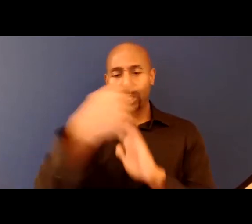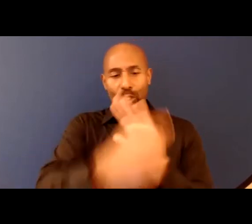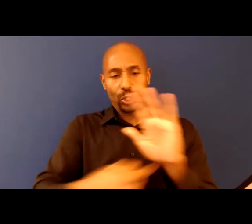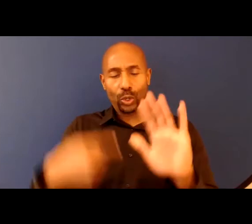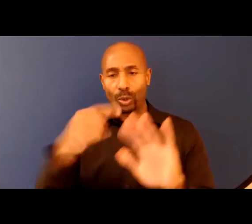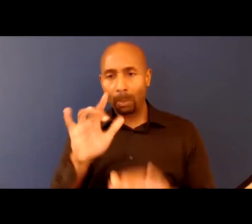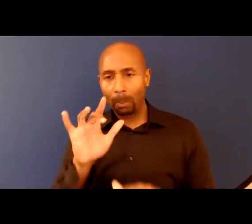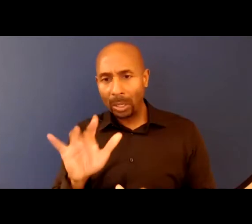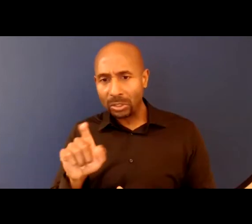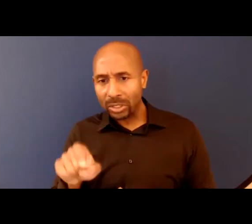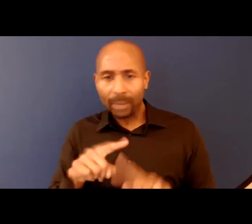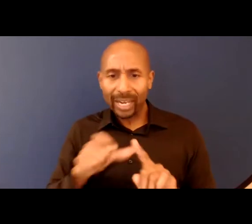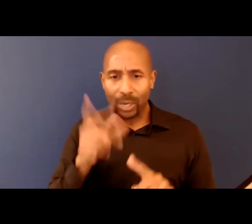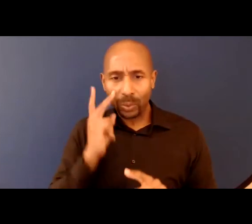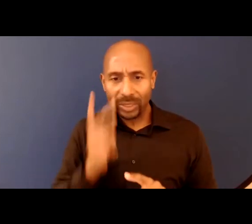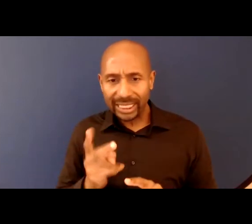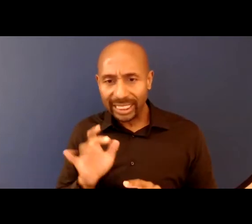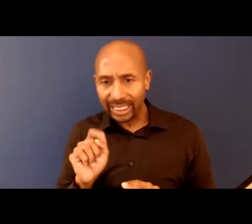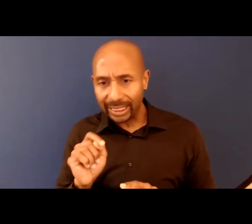And well,